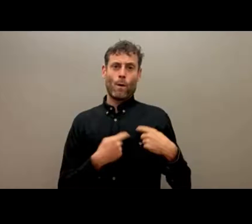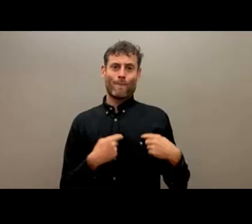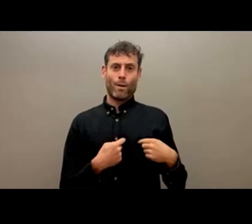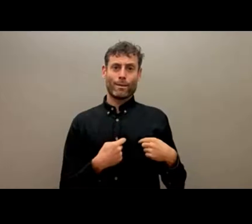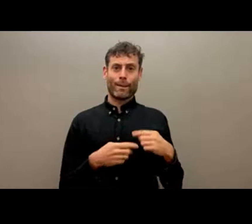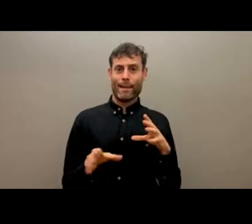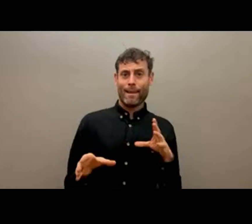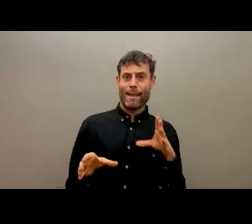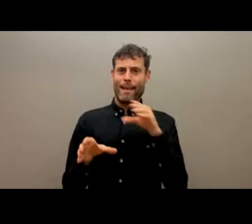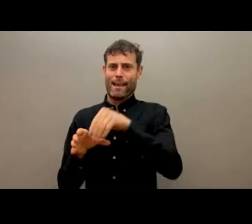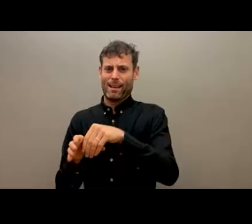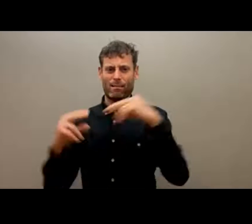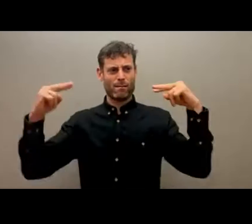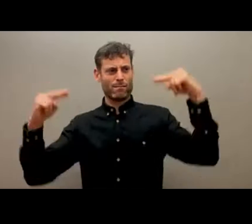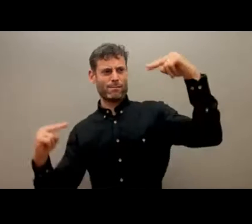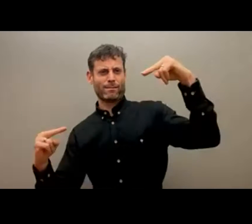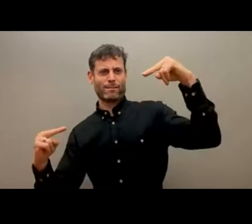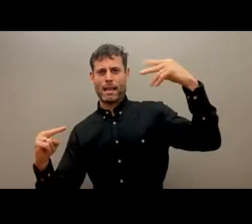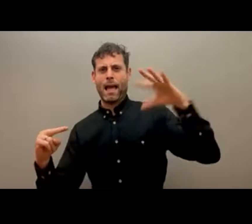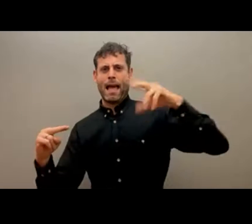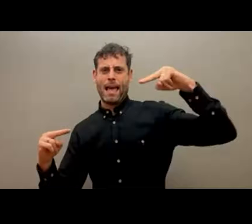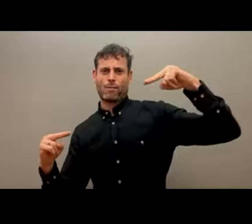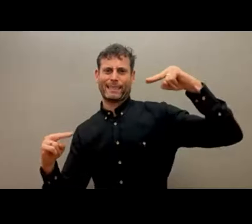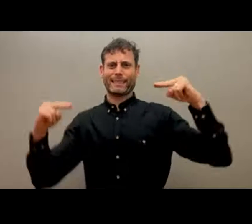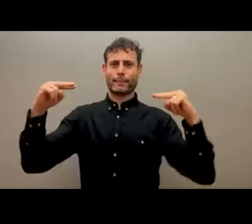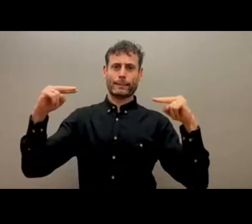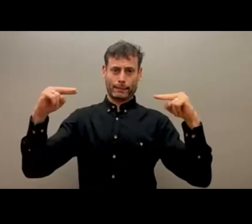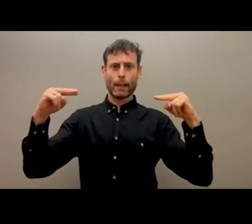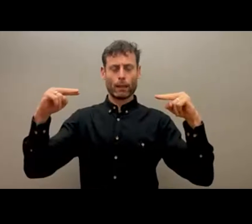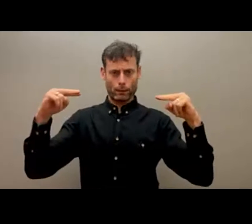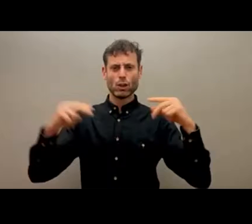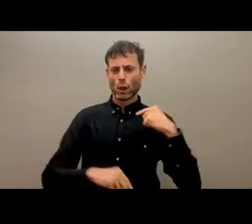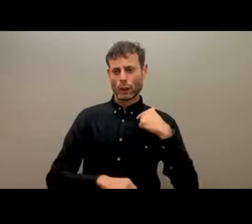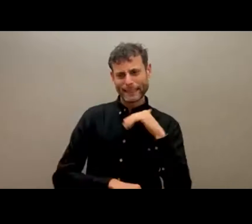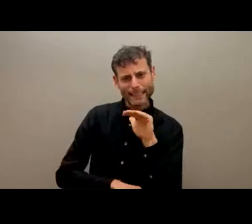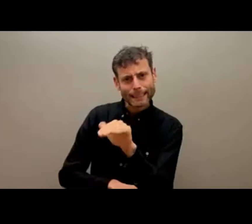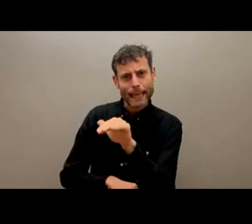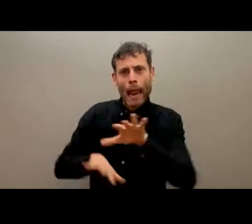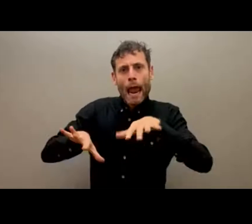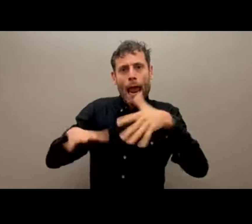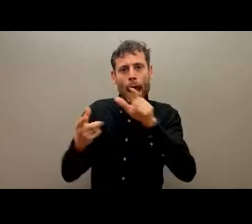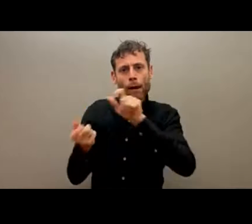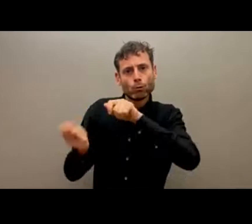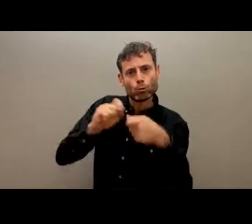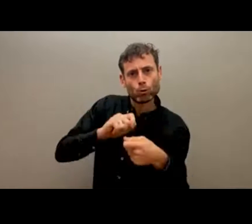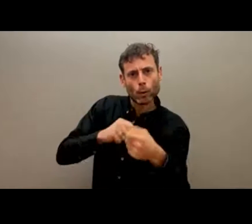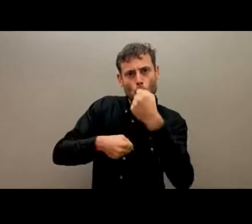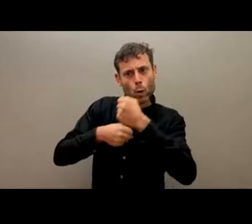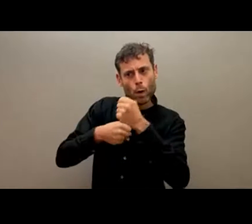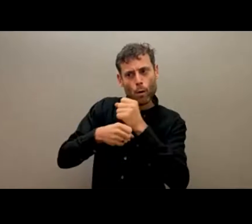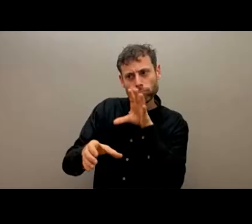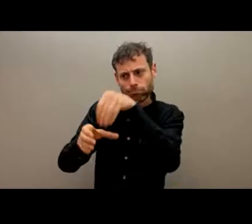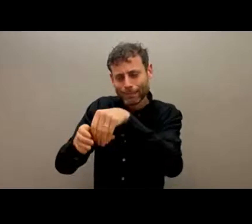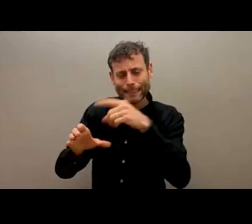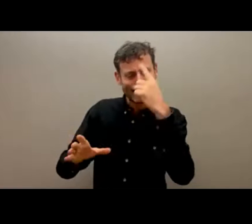volunteering. And there have been, we've brought serious critiques to that over the last several years, looking